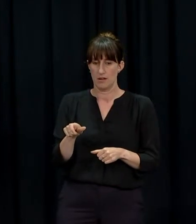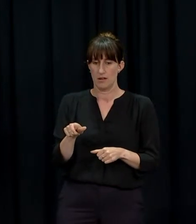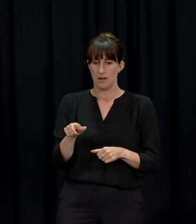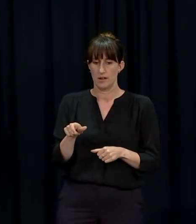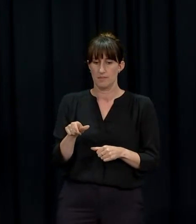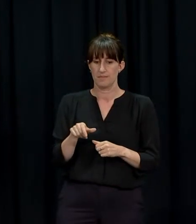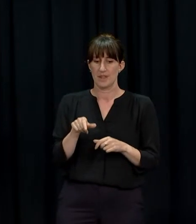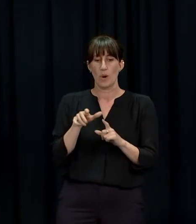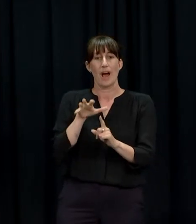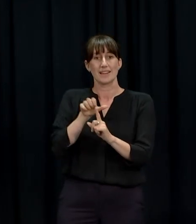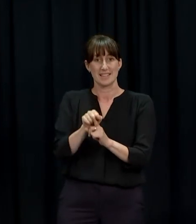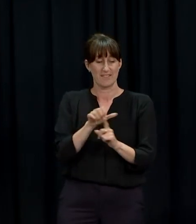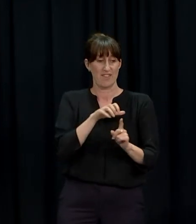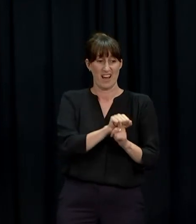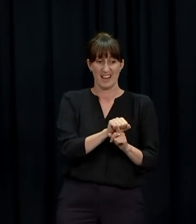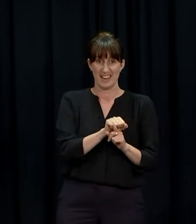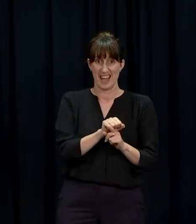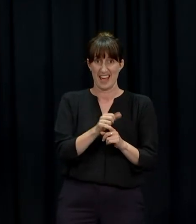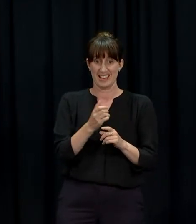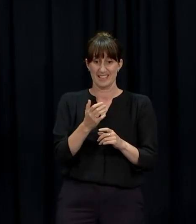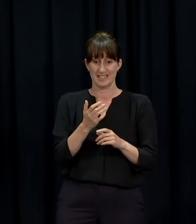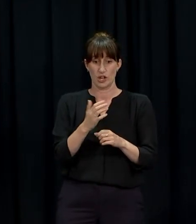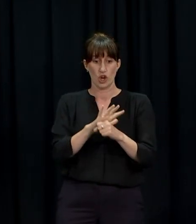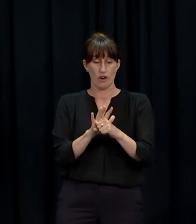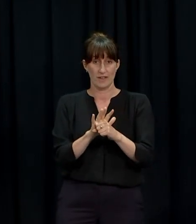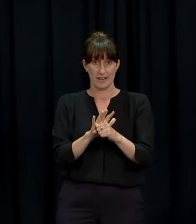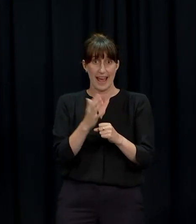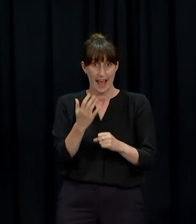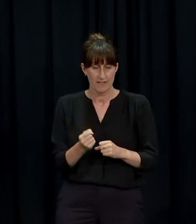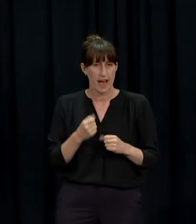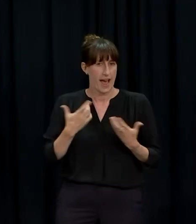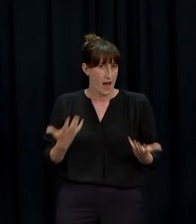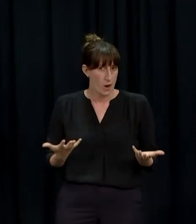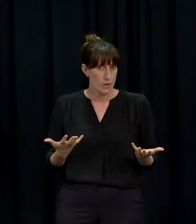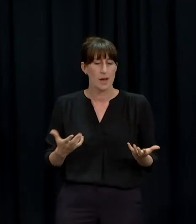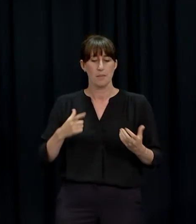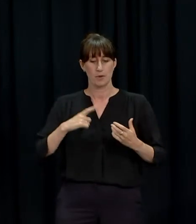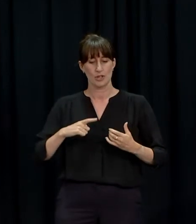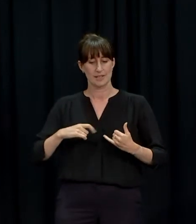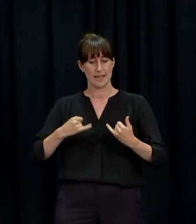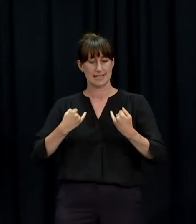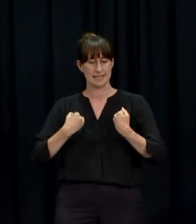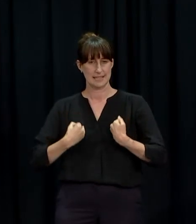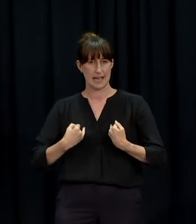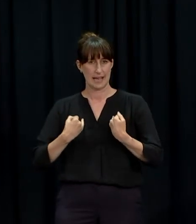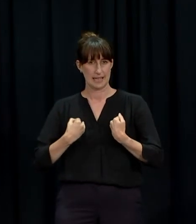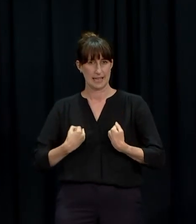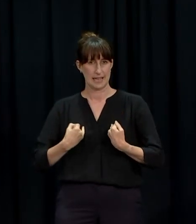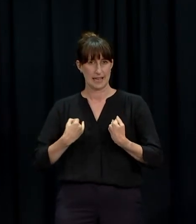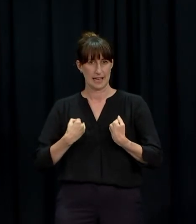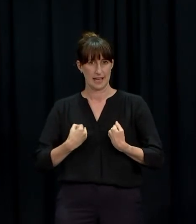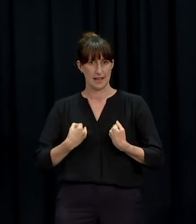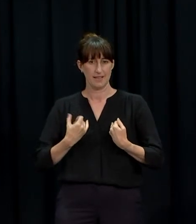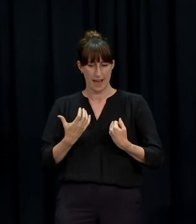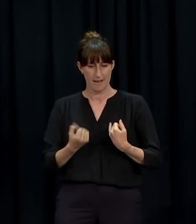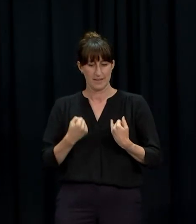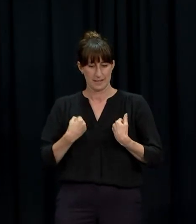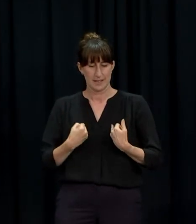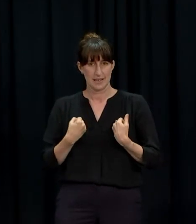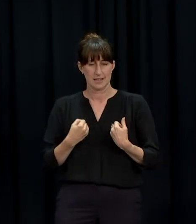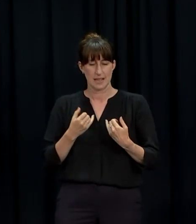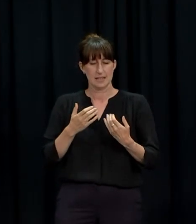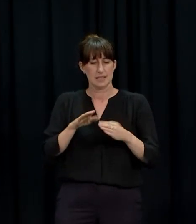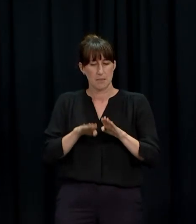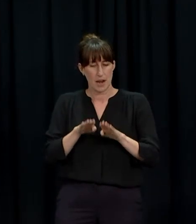were identified as cases and were tested because they became symptomatic around the same time, or even or very